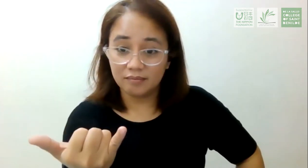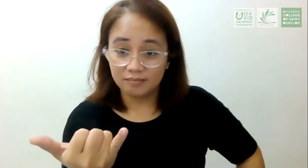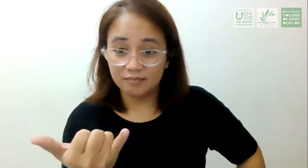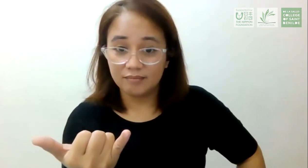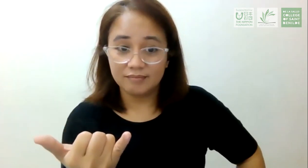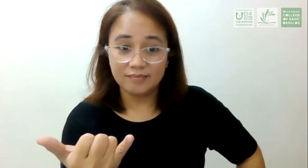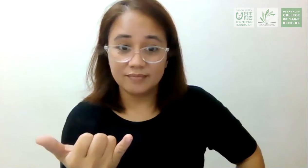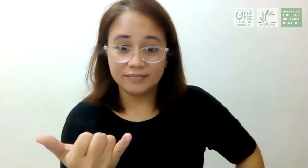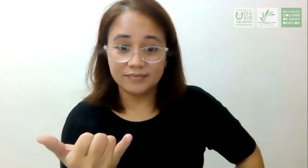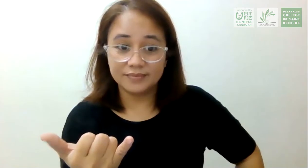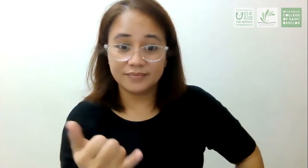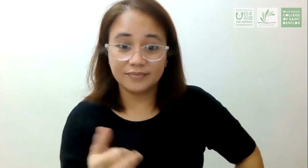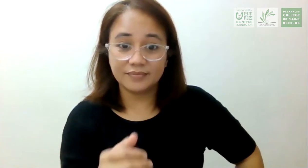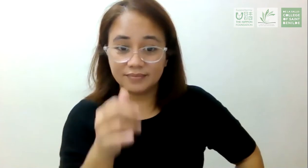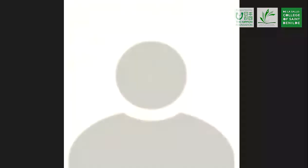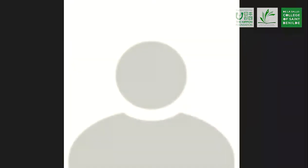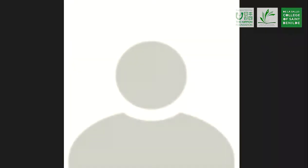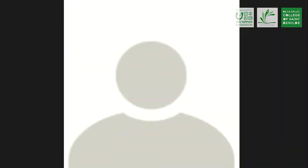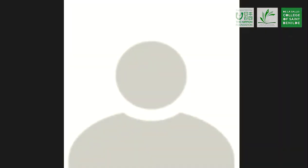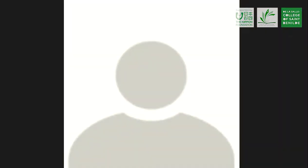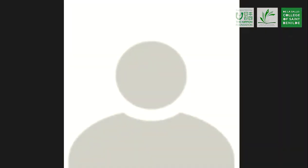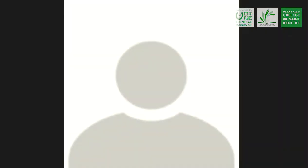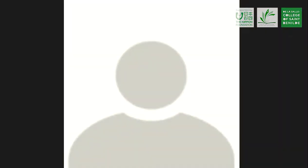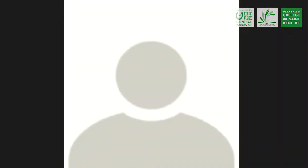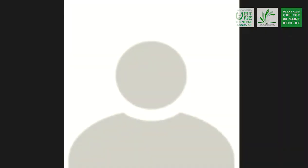So come back at 4:30.